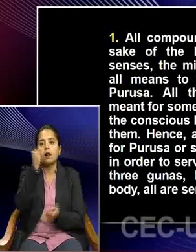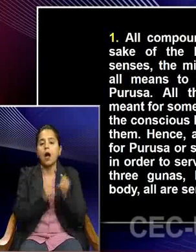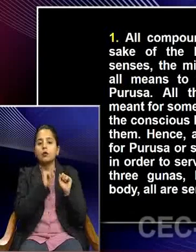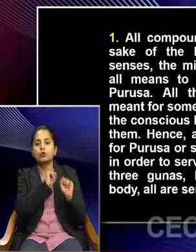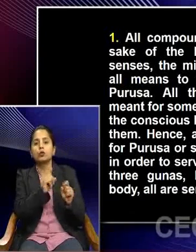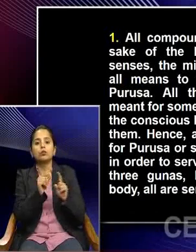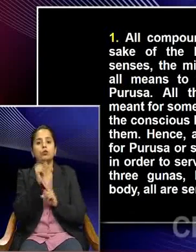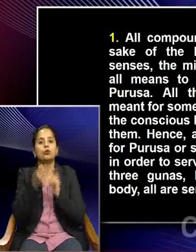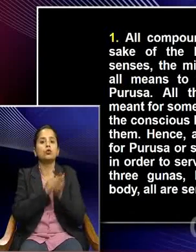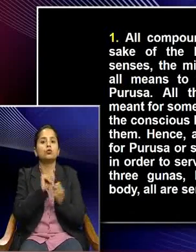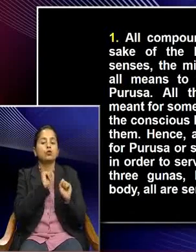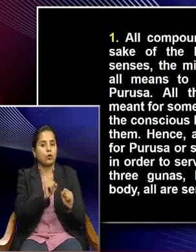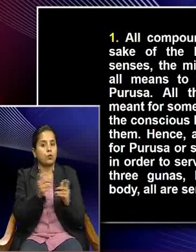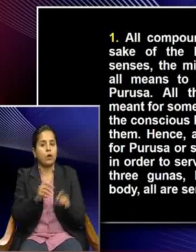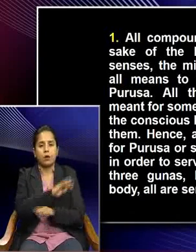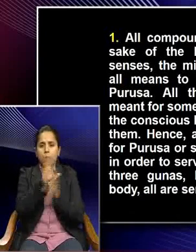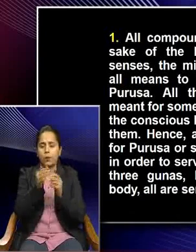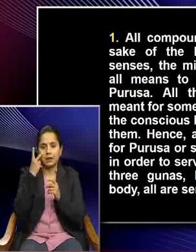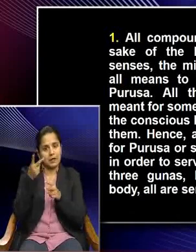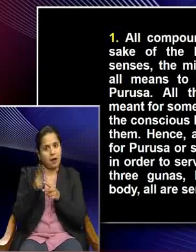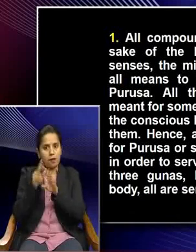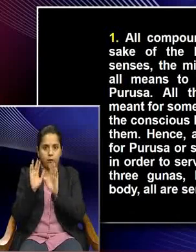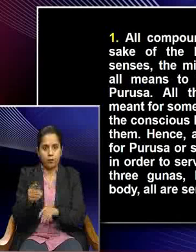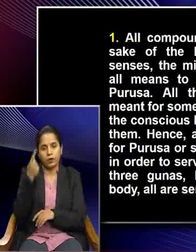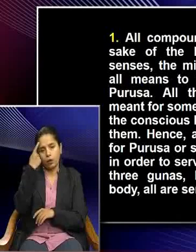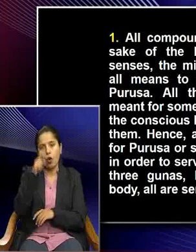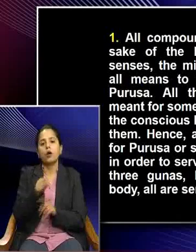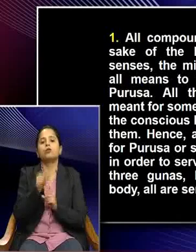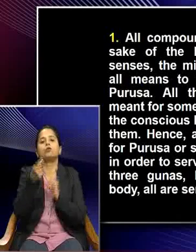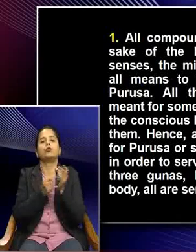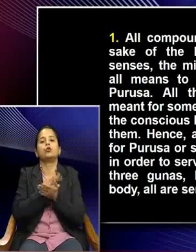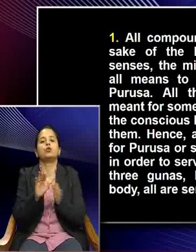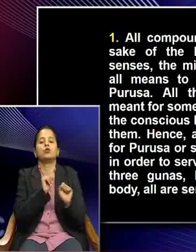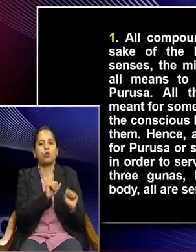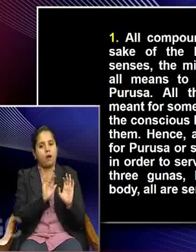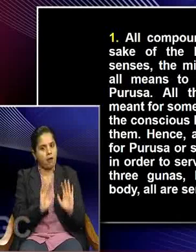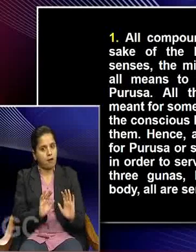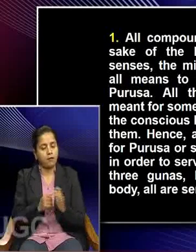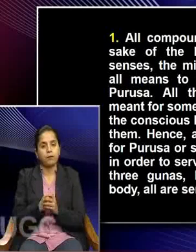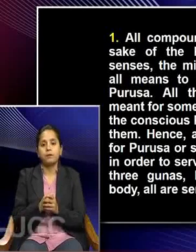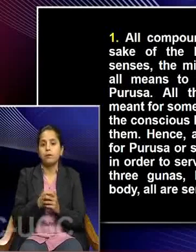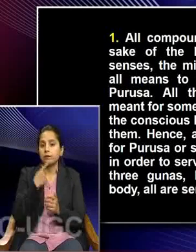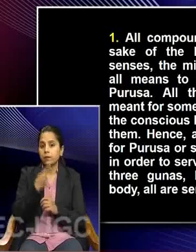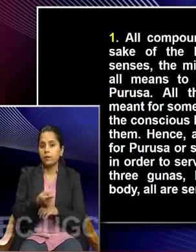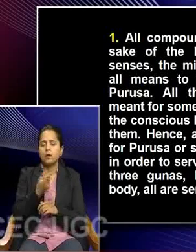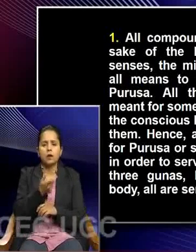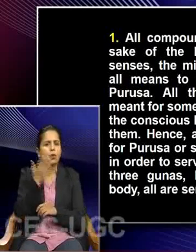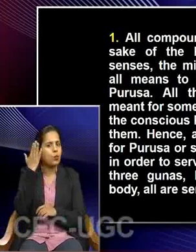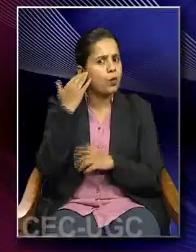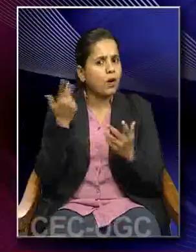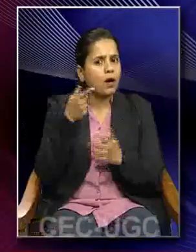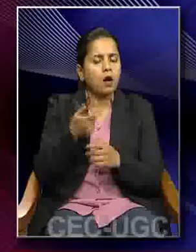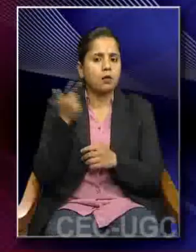Purush. So everything is existing for the Purush basically. Fine. So this is so because the